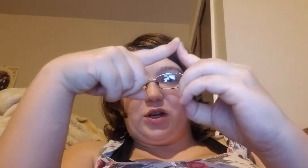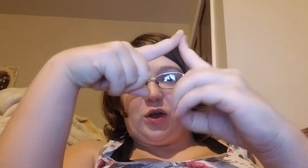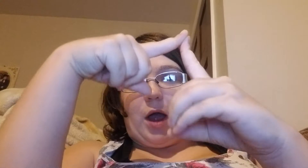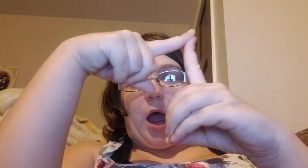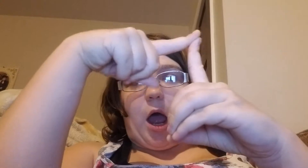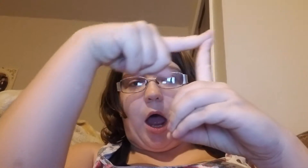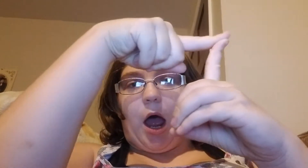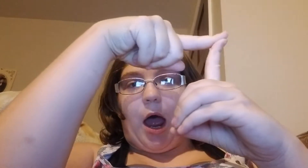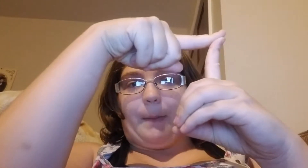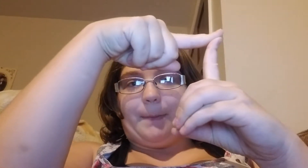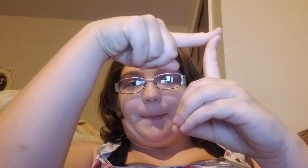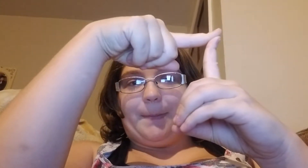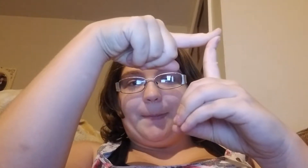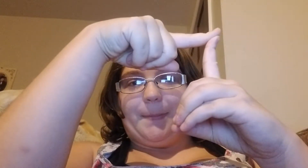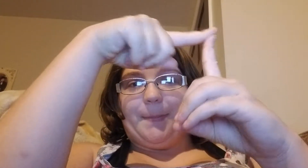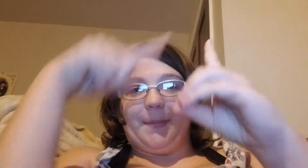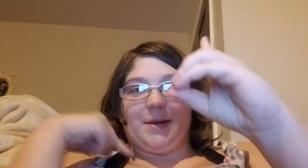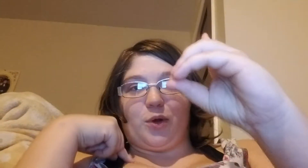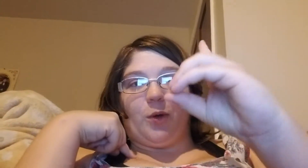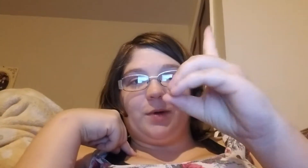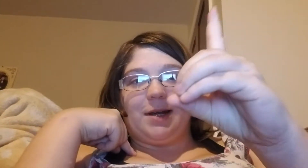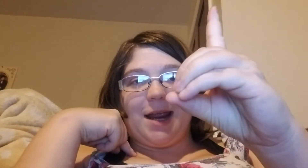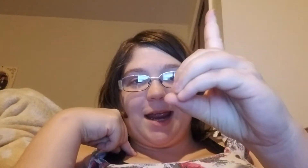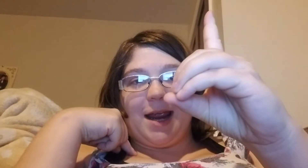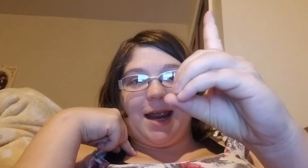finger up. So D.